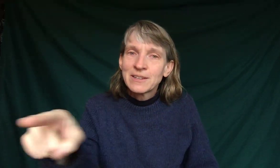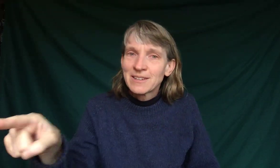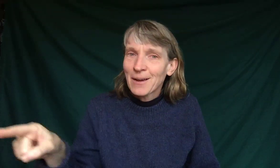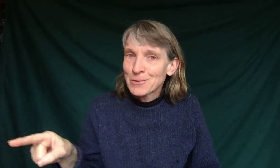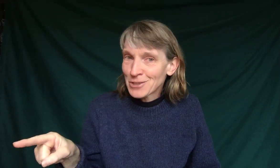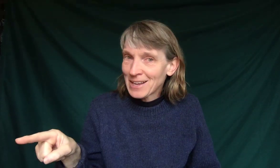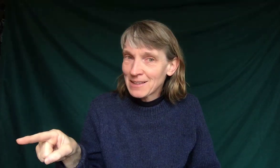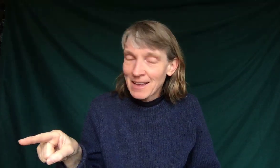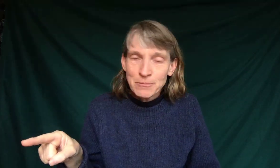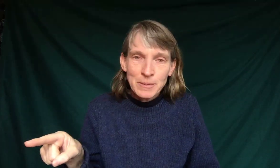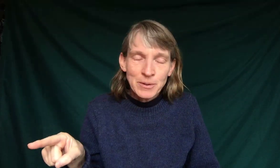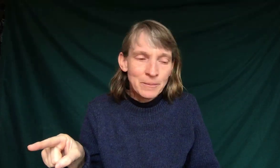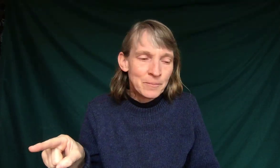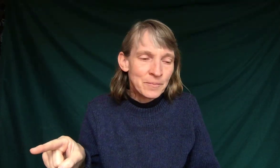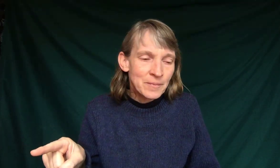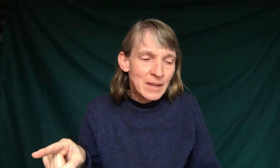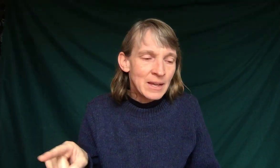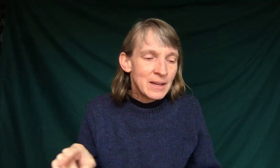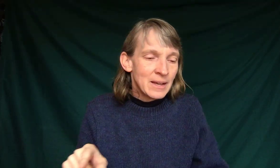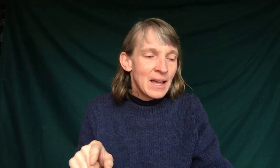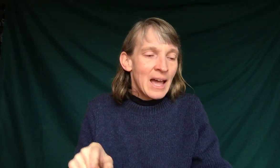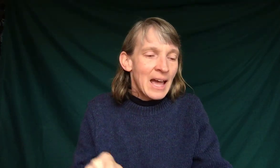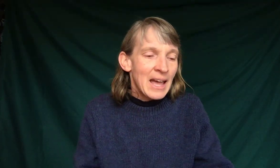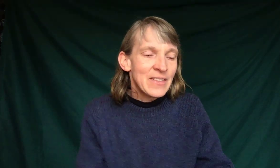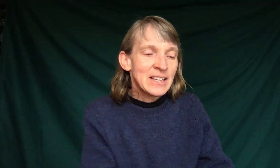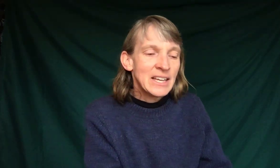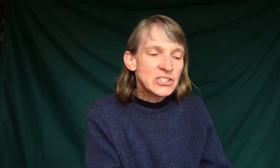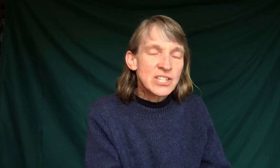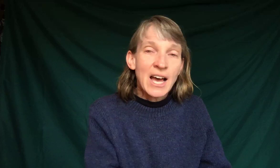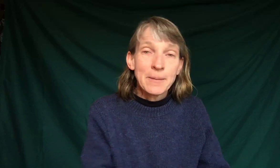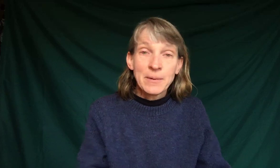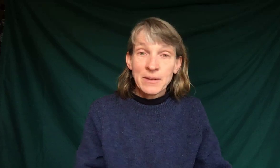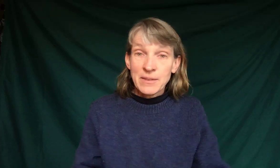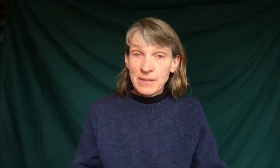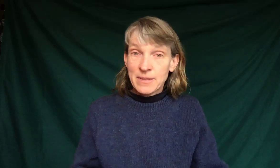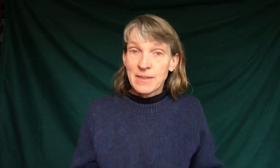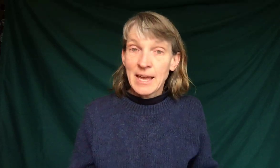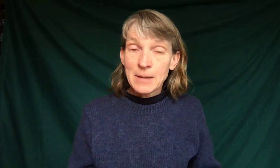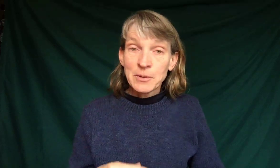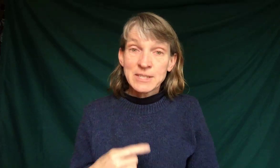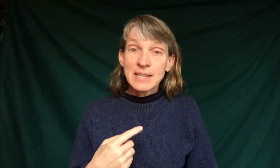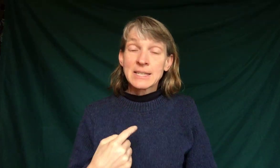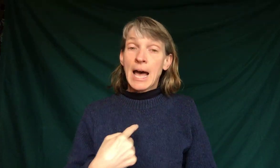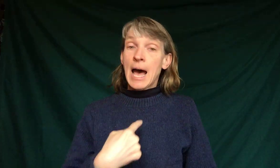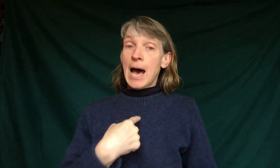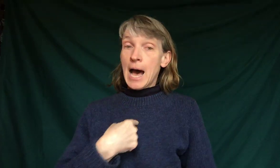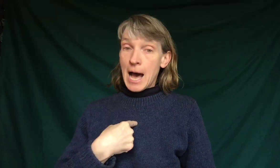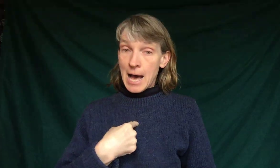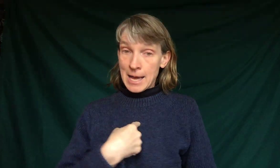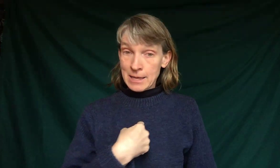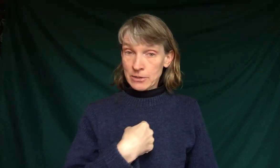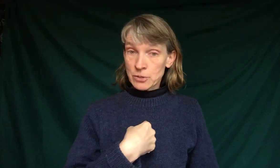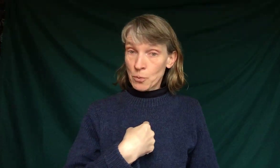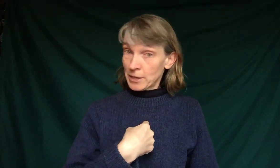like I was looking at a lot of people. And then each time the animal says, "I," just point to